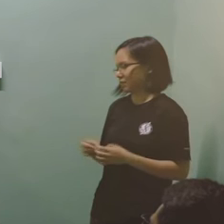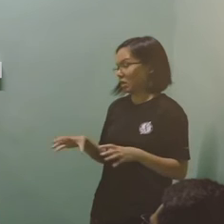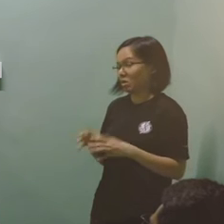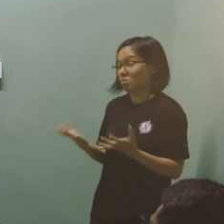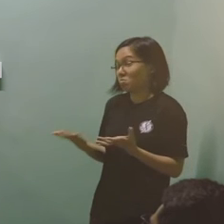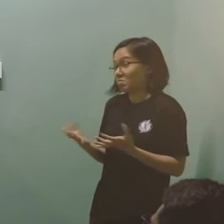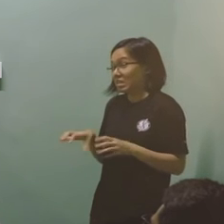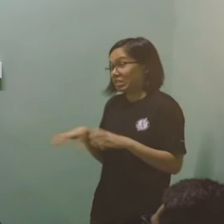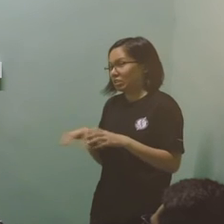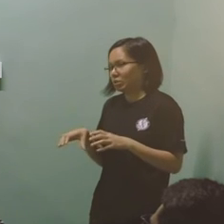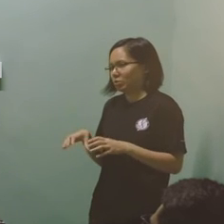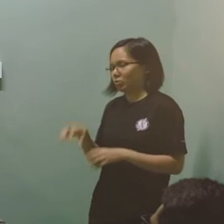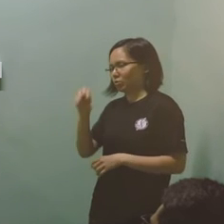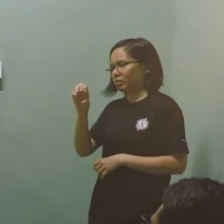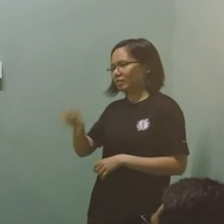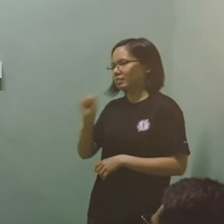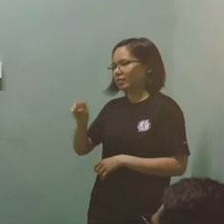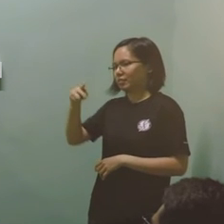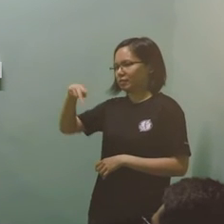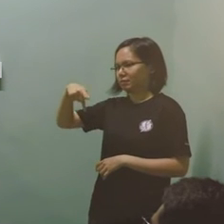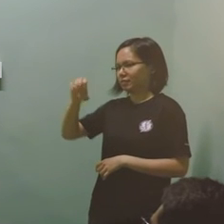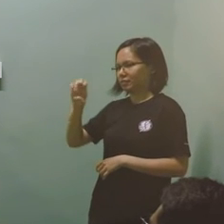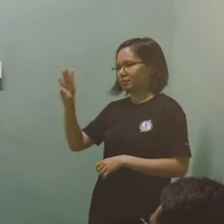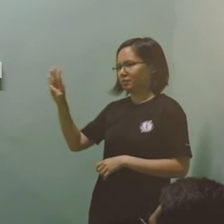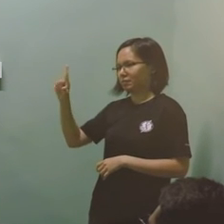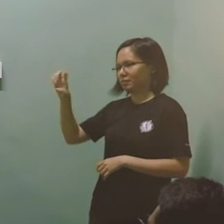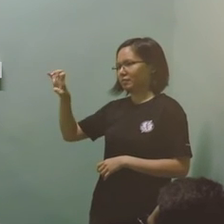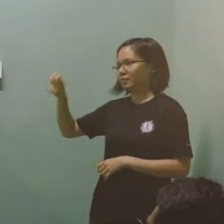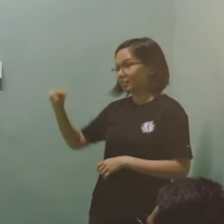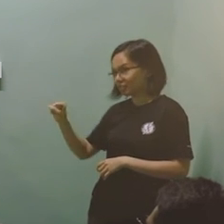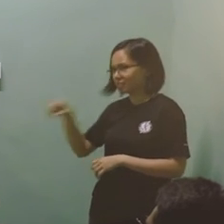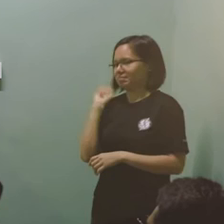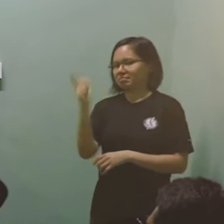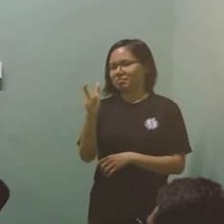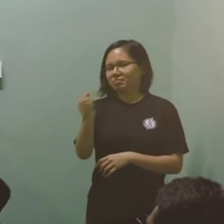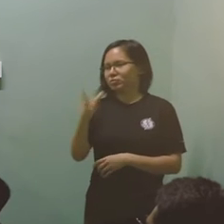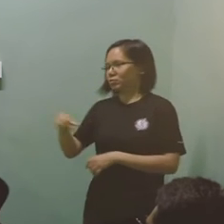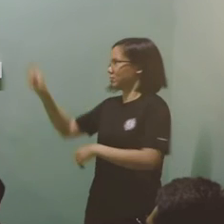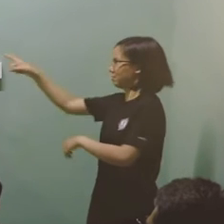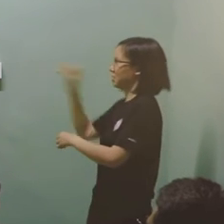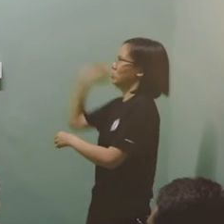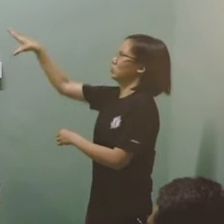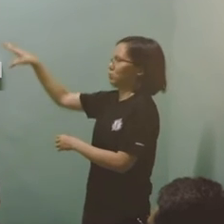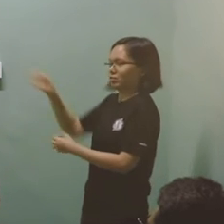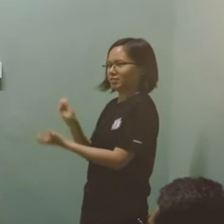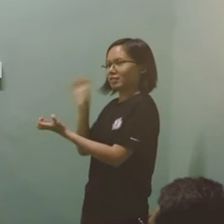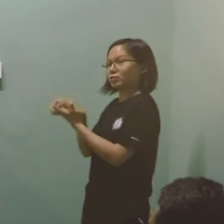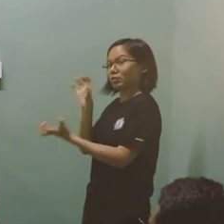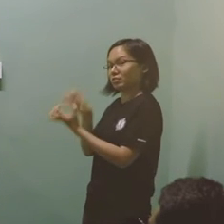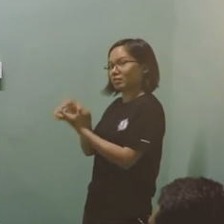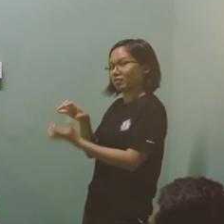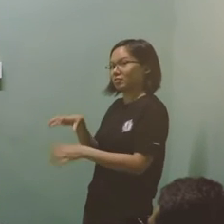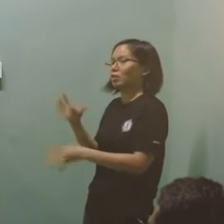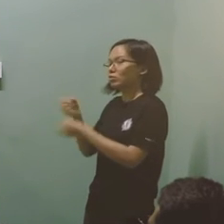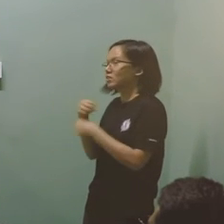pebbles at Sungai Buloh and started to throw at the crocodile. And it was to get the attention of the crocodile to move lah for the photo.